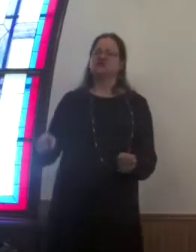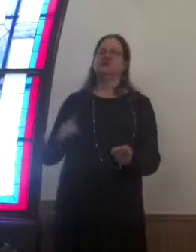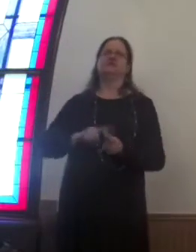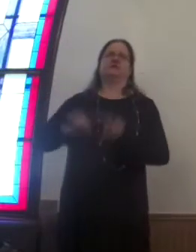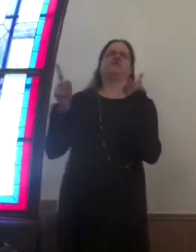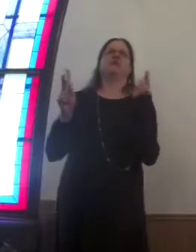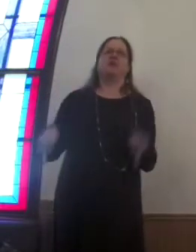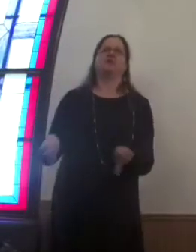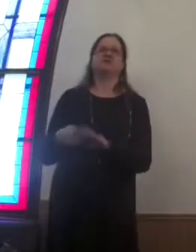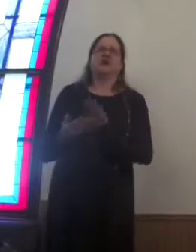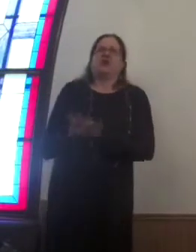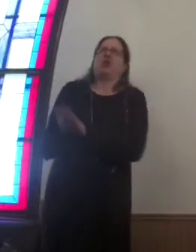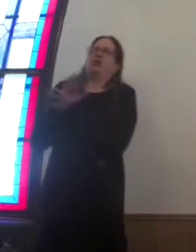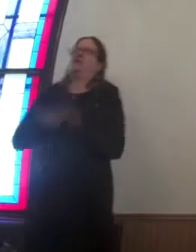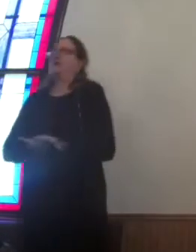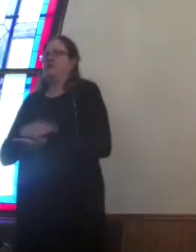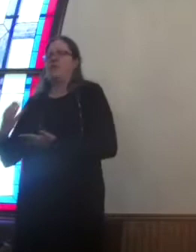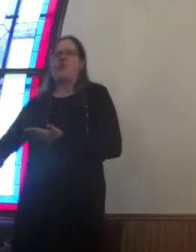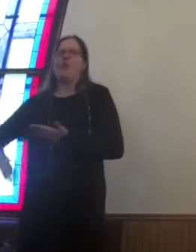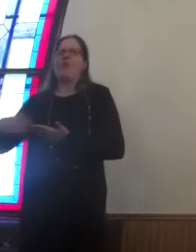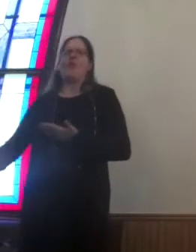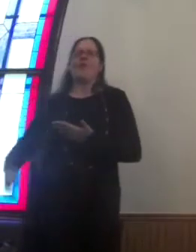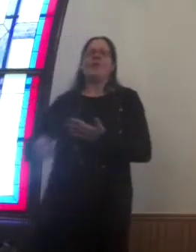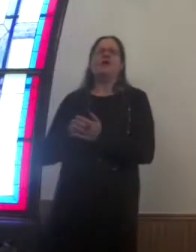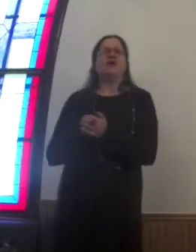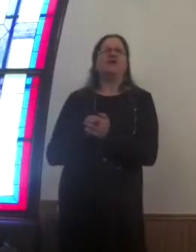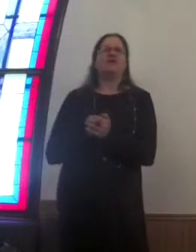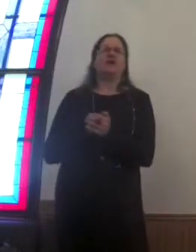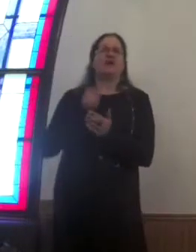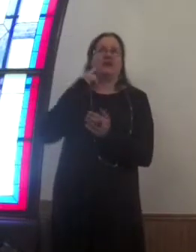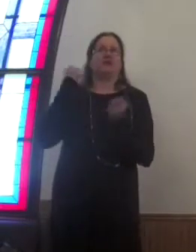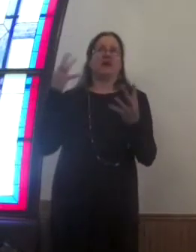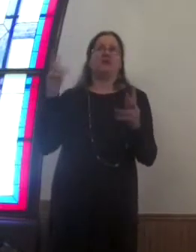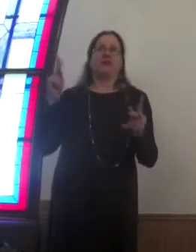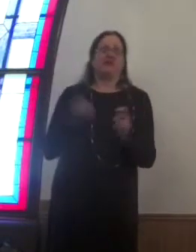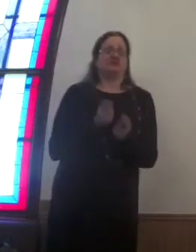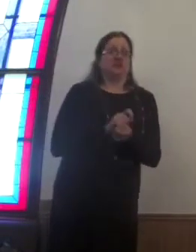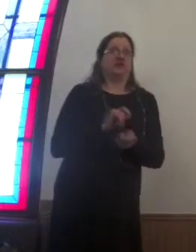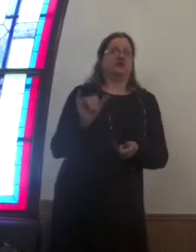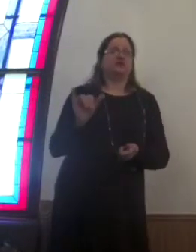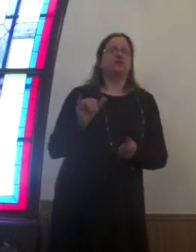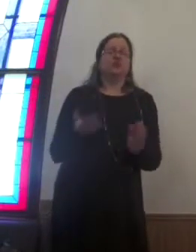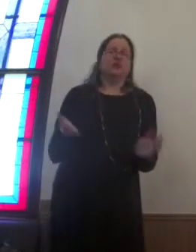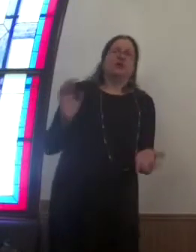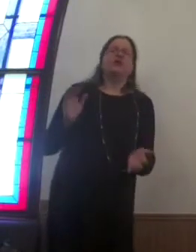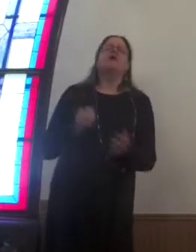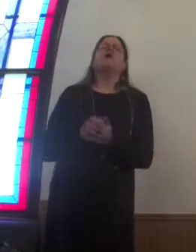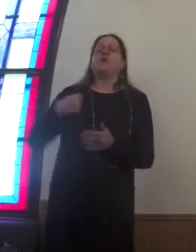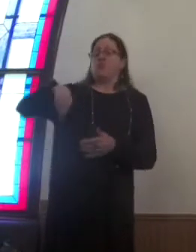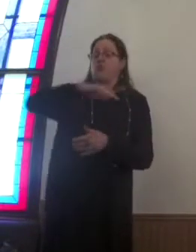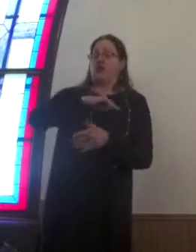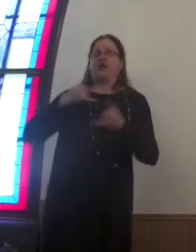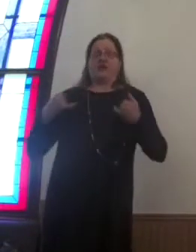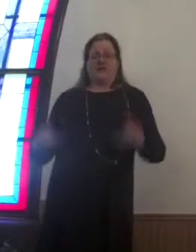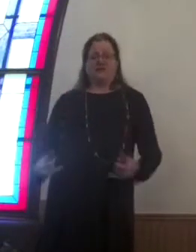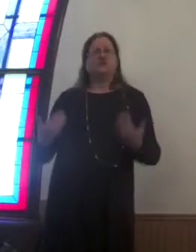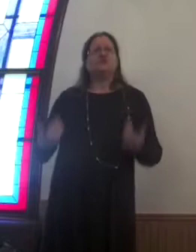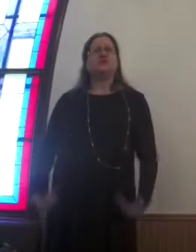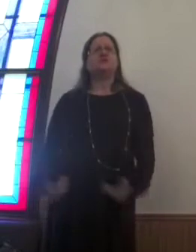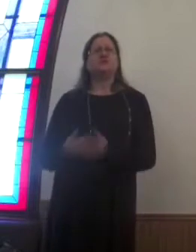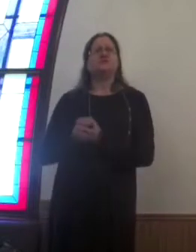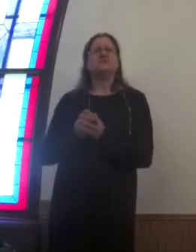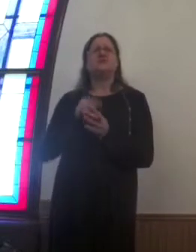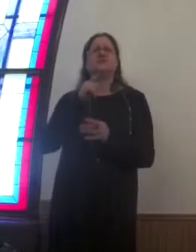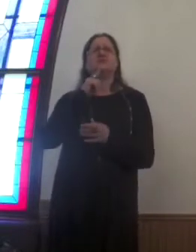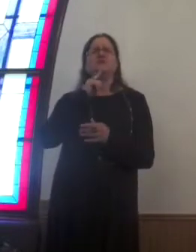personally. I don't think anybody was, that matters. But knowing that we as individuals are confident and that